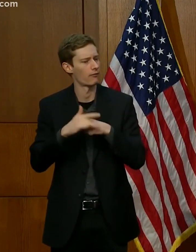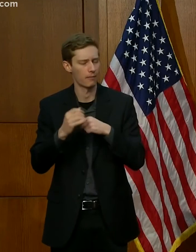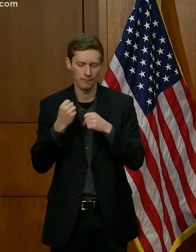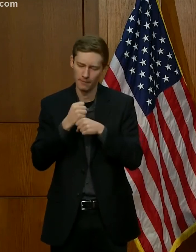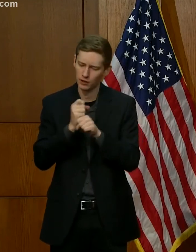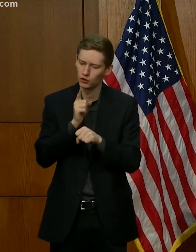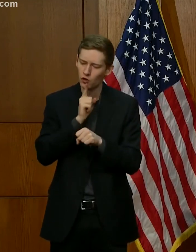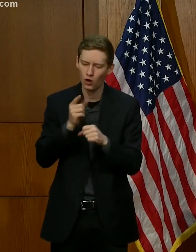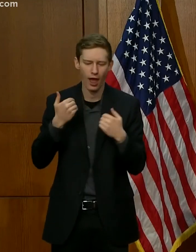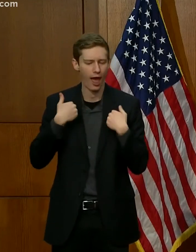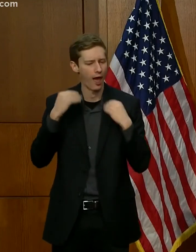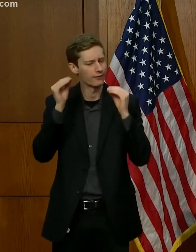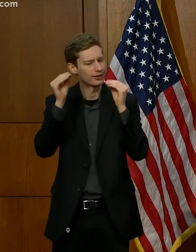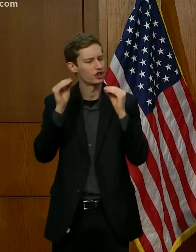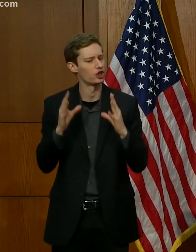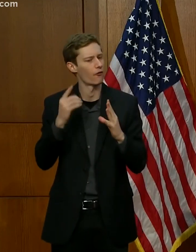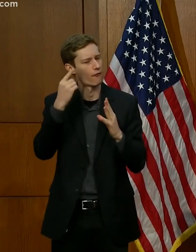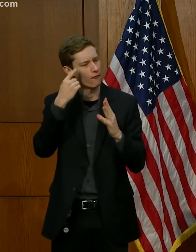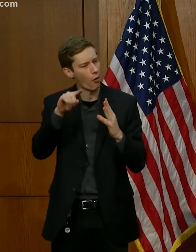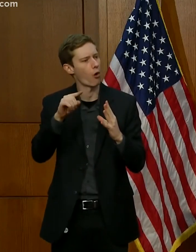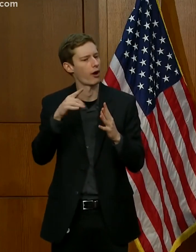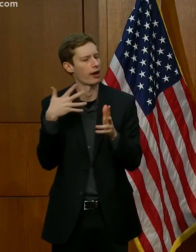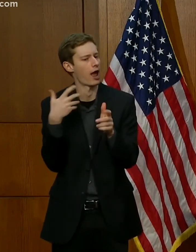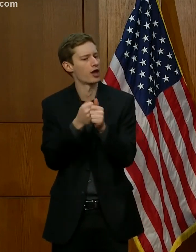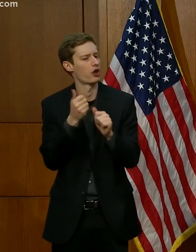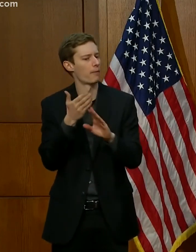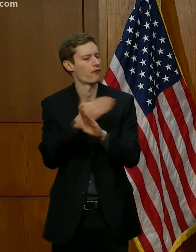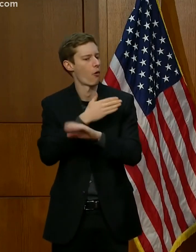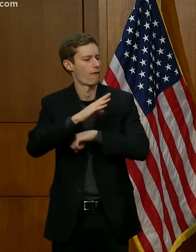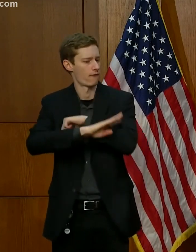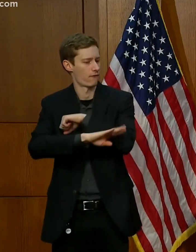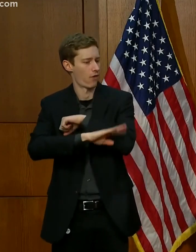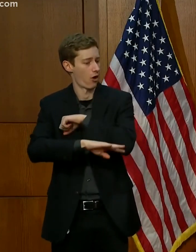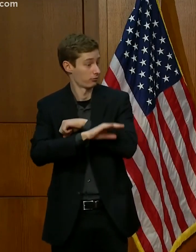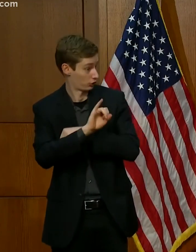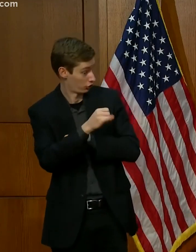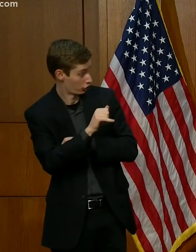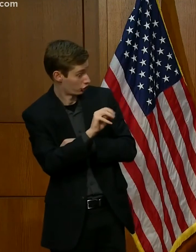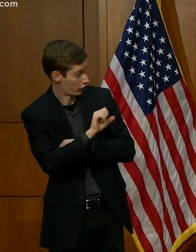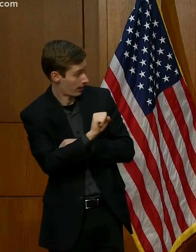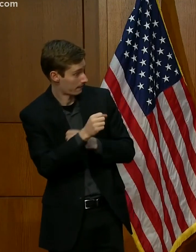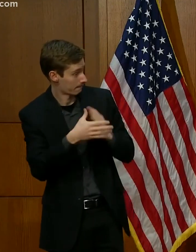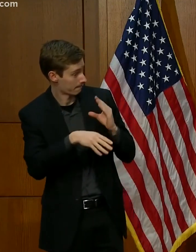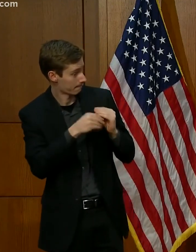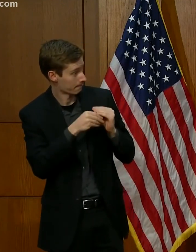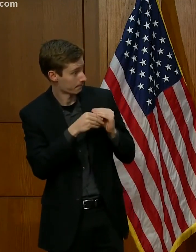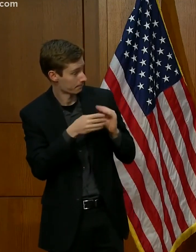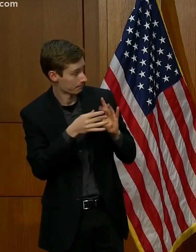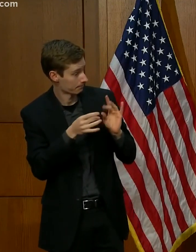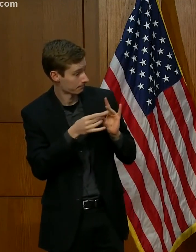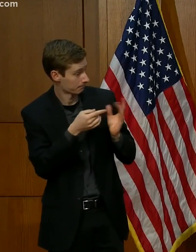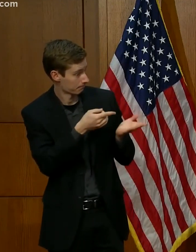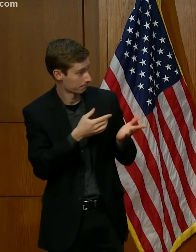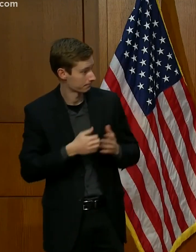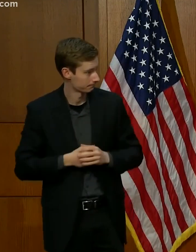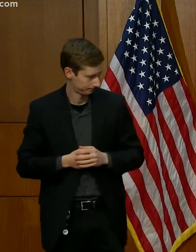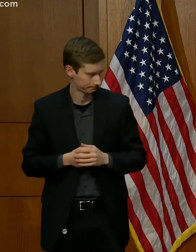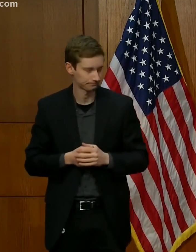kids caught back up by the fall time. James, if you'd like to add to that, you probably have a better feel, so thank